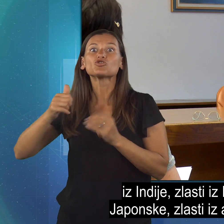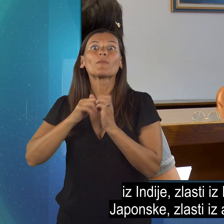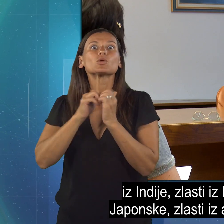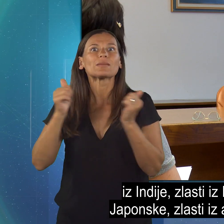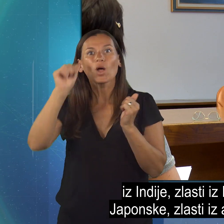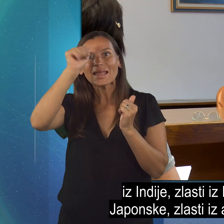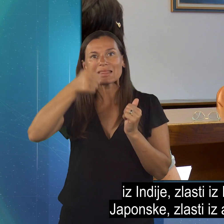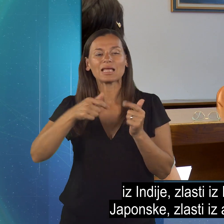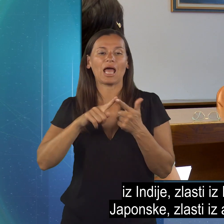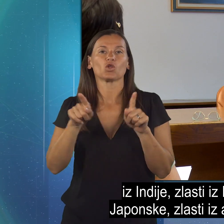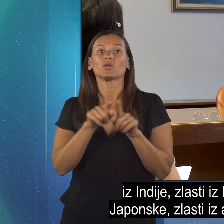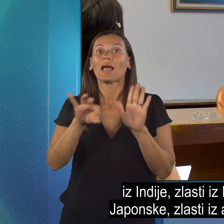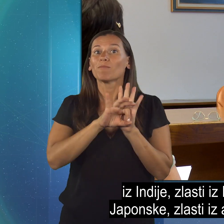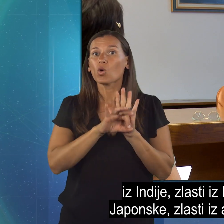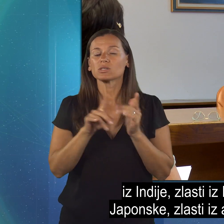India, especially from